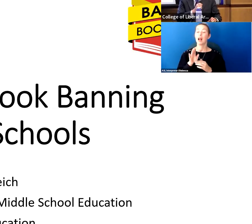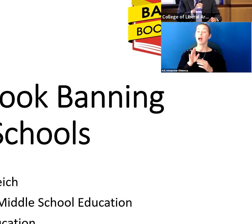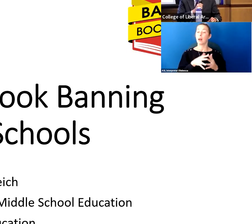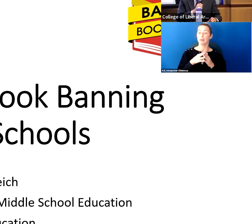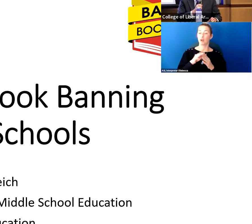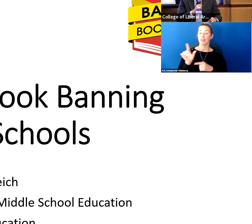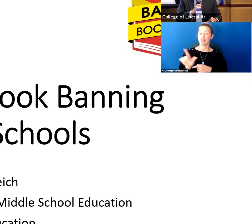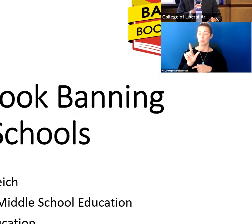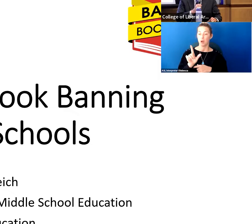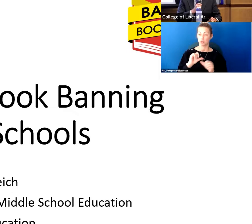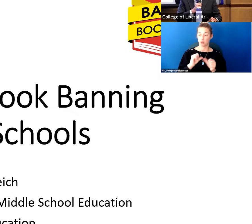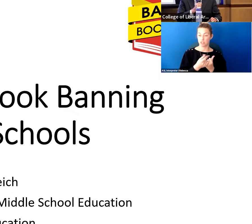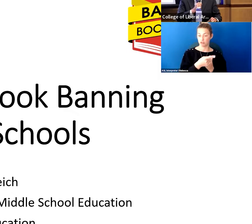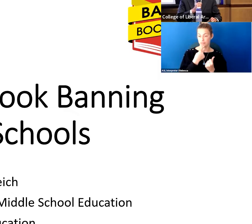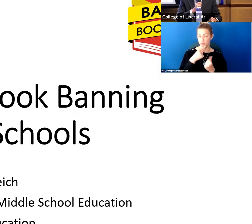Library Association,